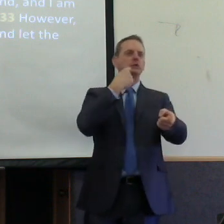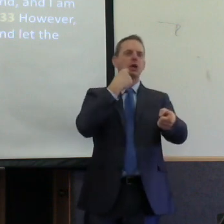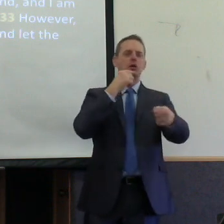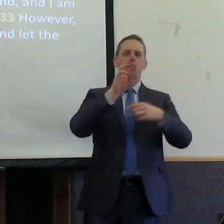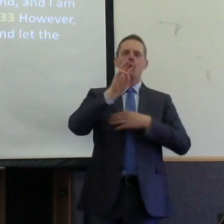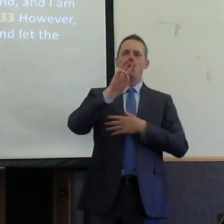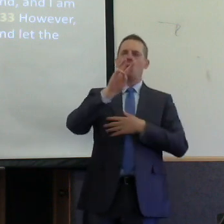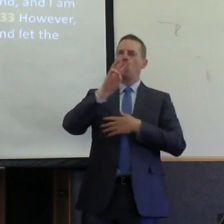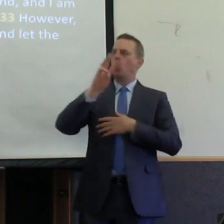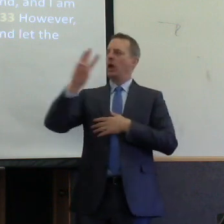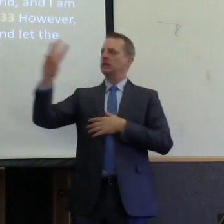so both have the